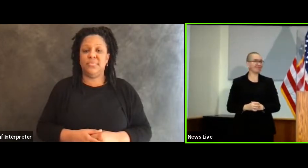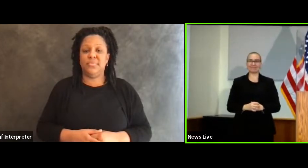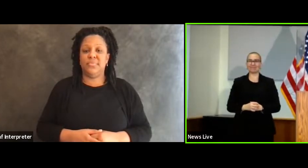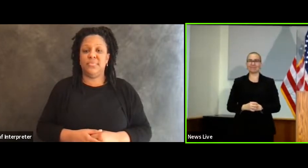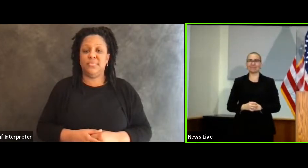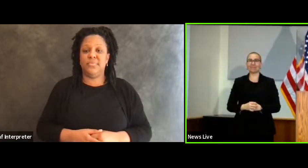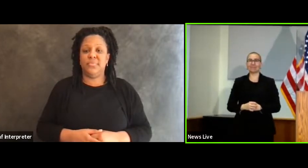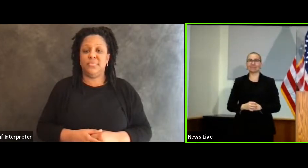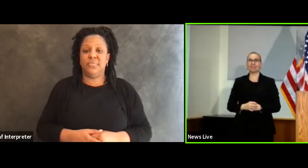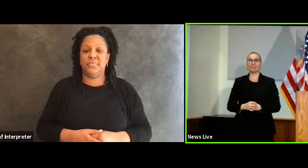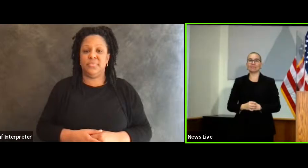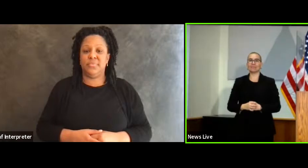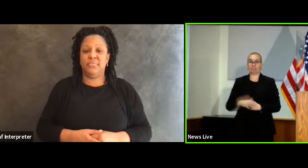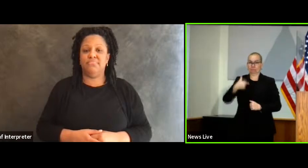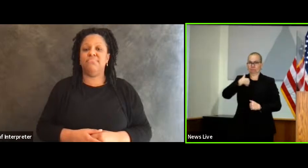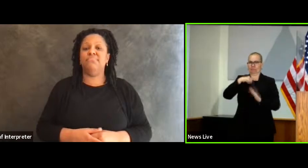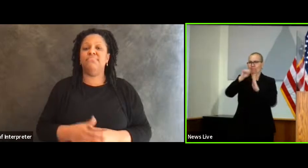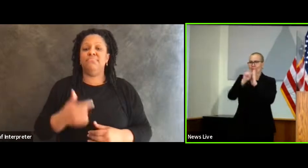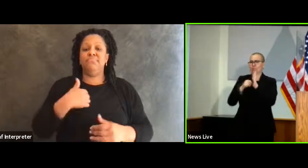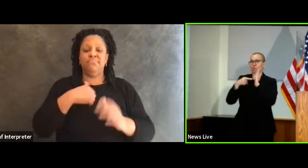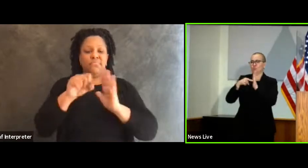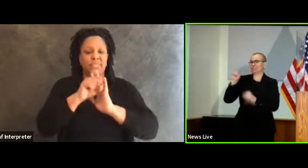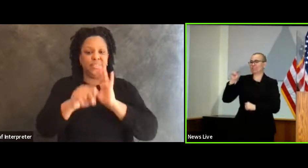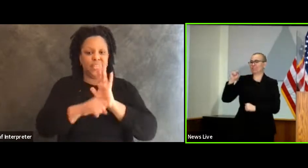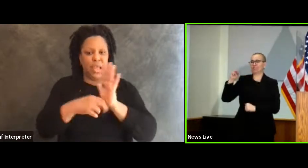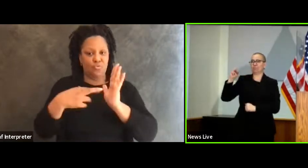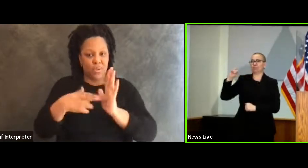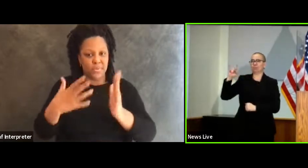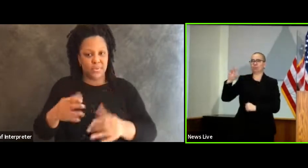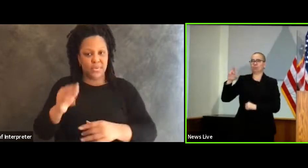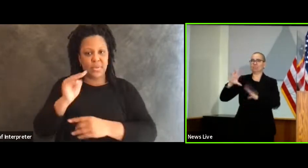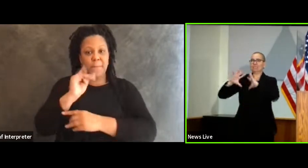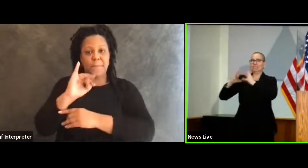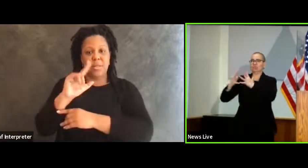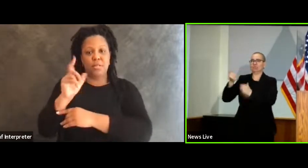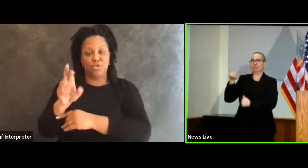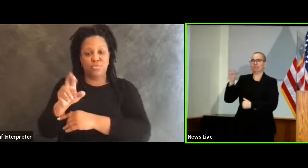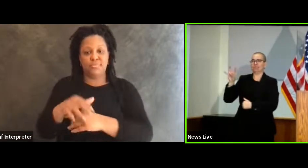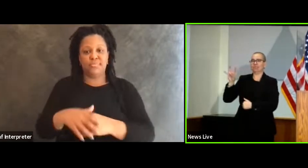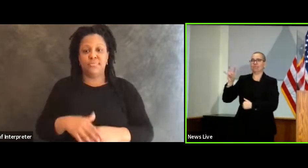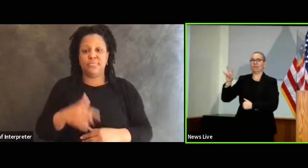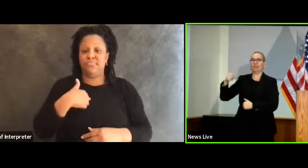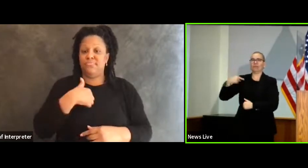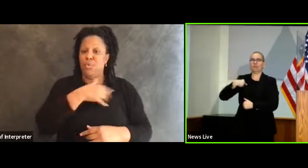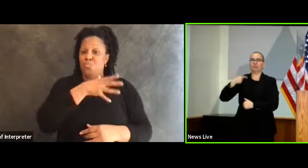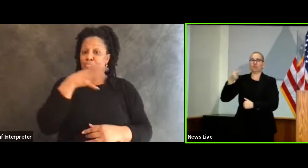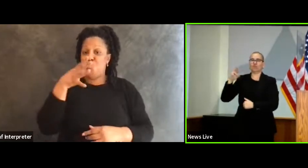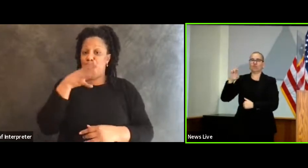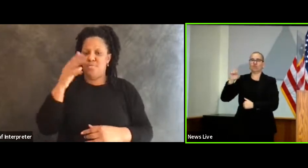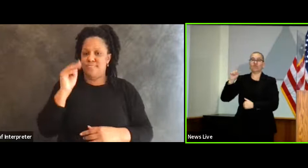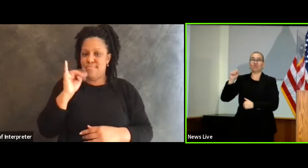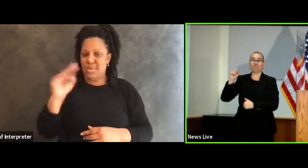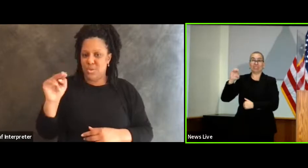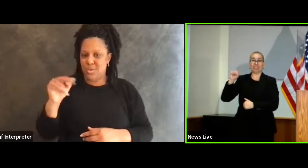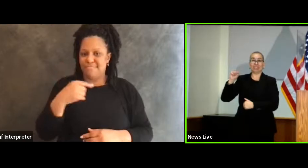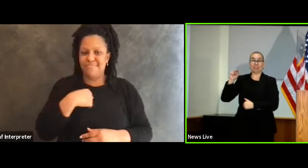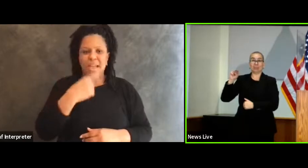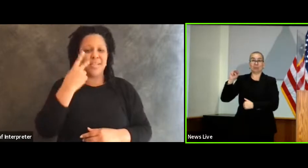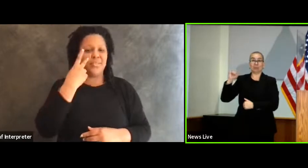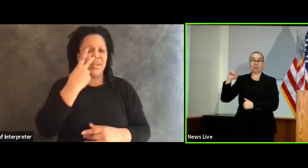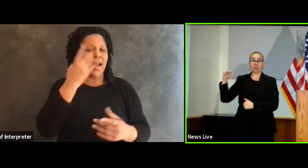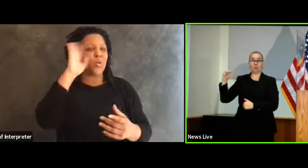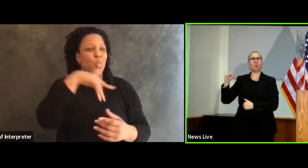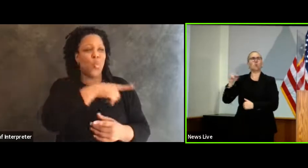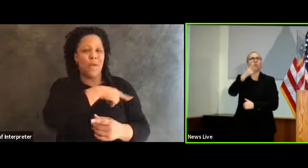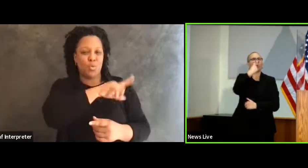State Representative Tim Miller, District 17, and I am Greater Minnesota. Can you repeat the question? I saw the governor going up, and so I honestly waited to